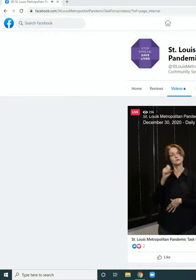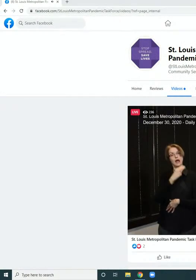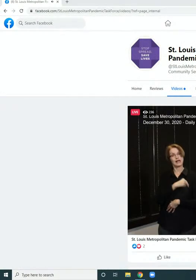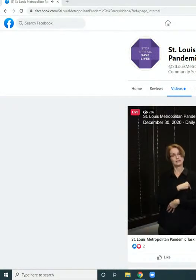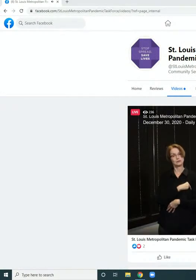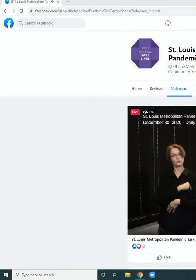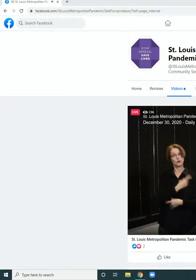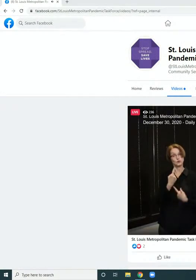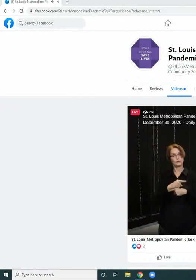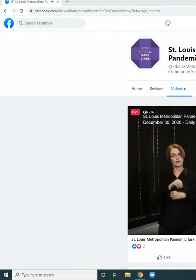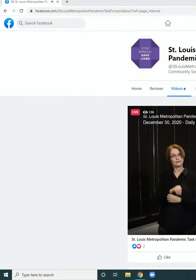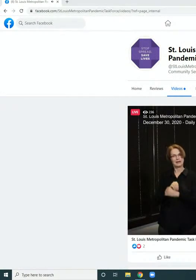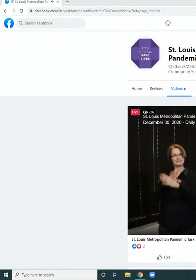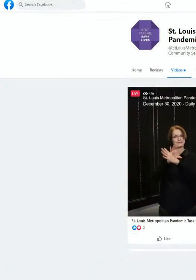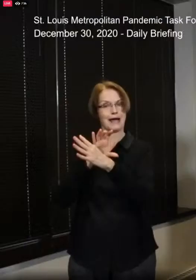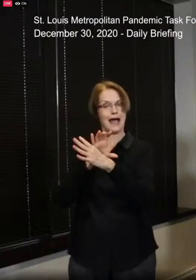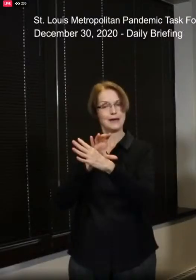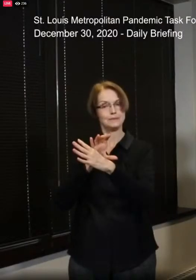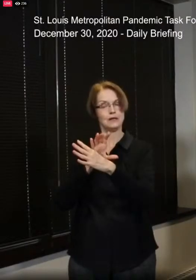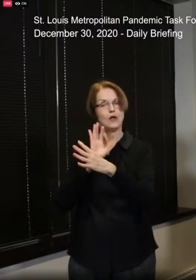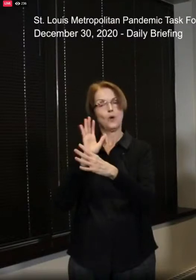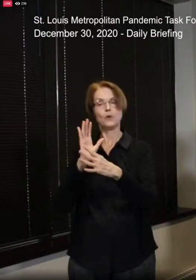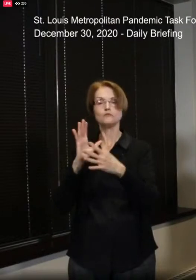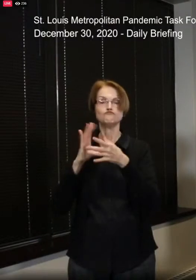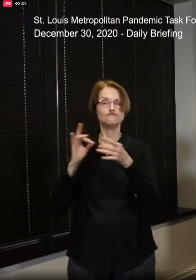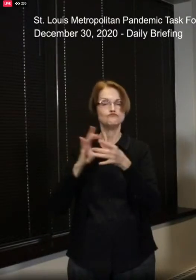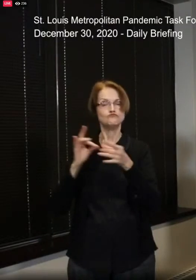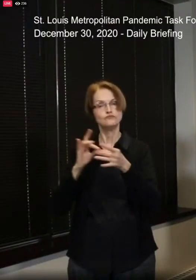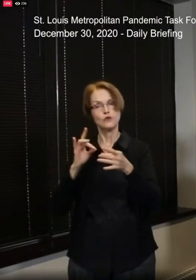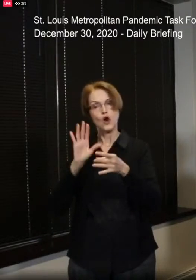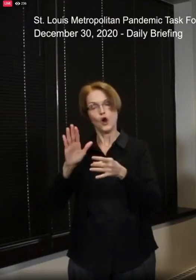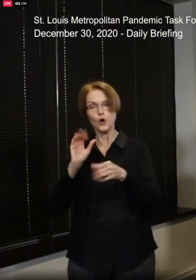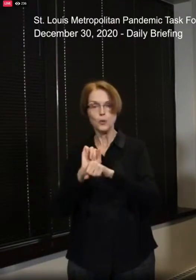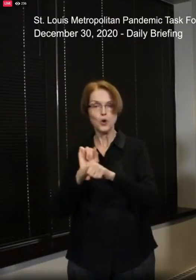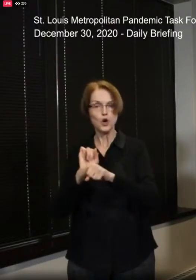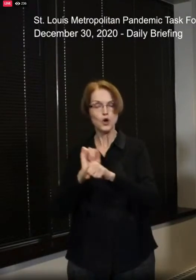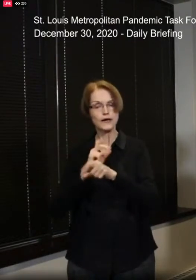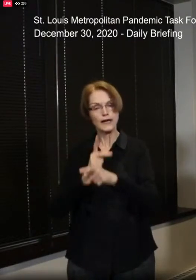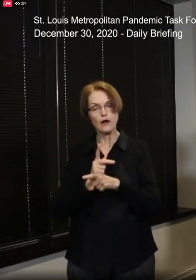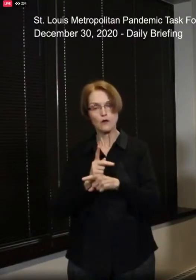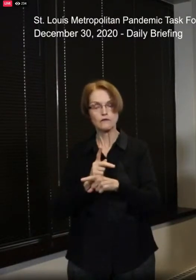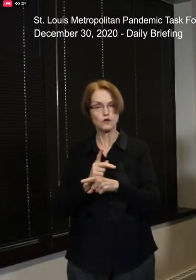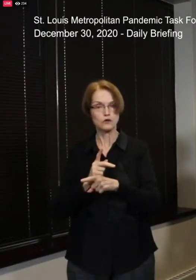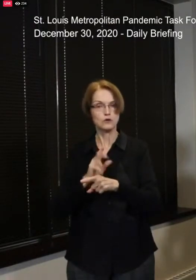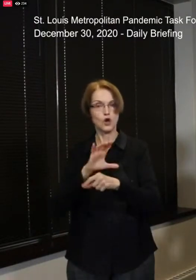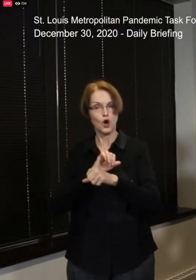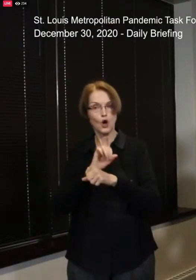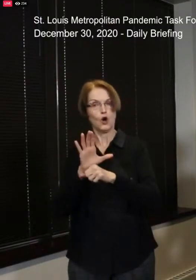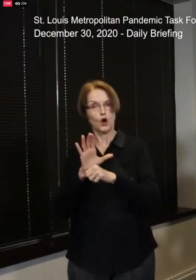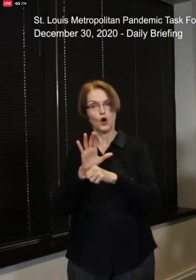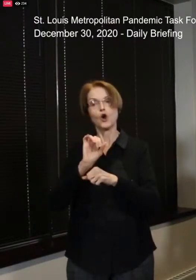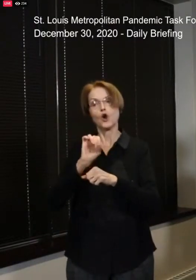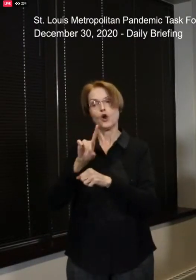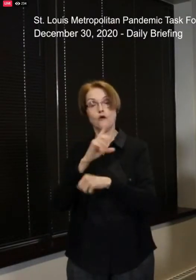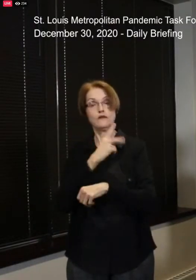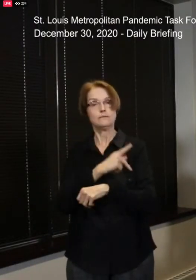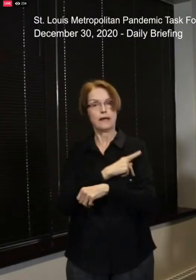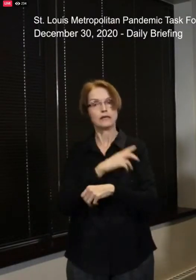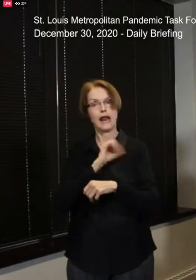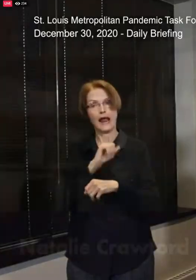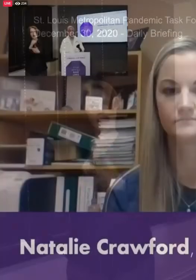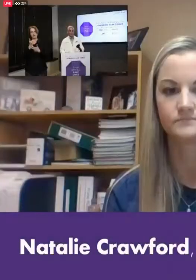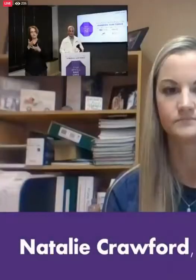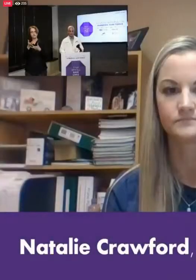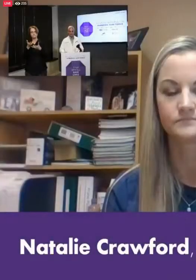I'll turn it over to Natalie now to talk about her work caring for COVID patients and managing this volume of cases.